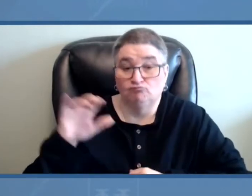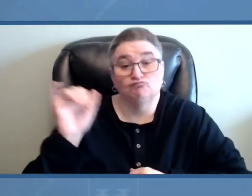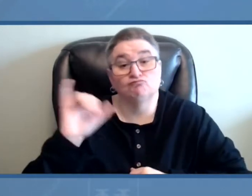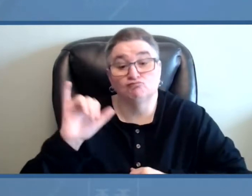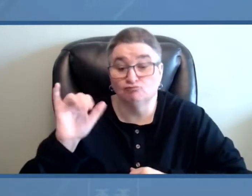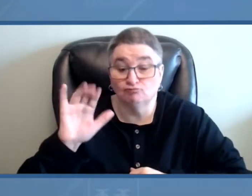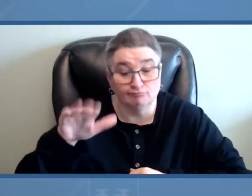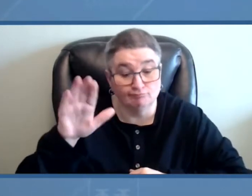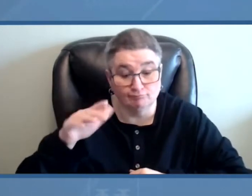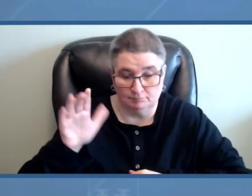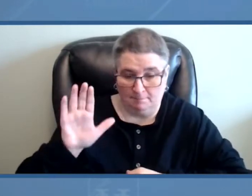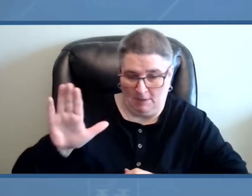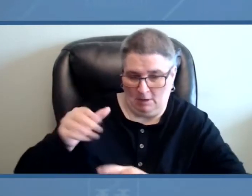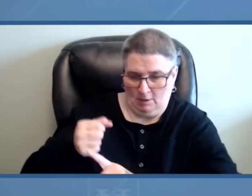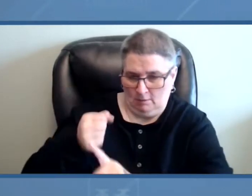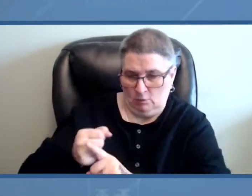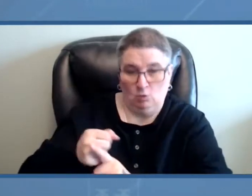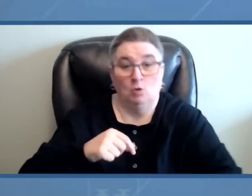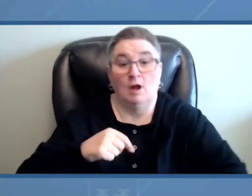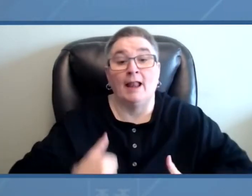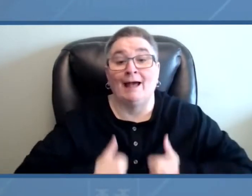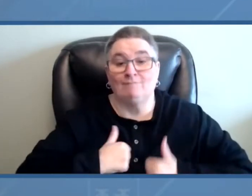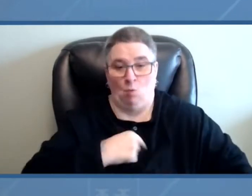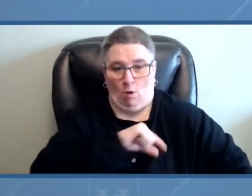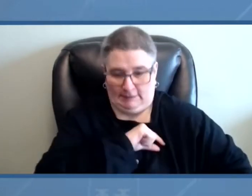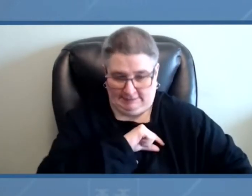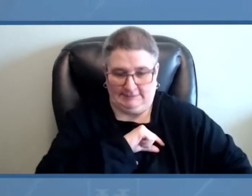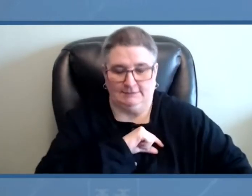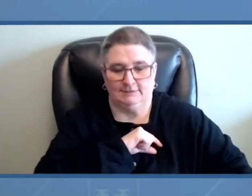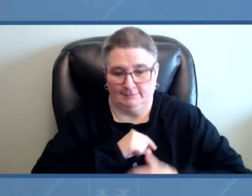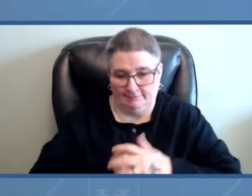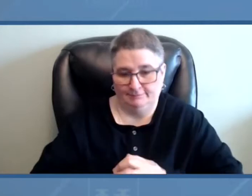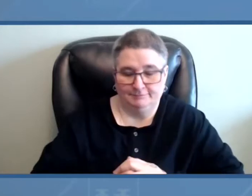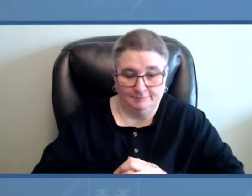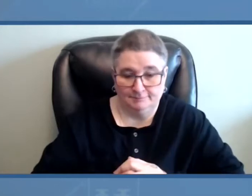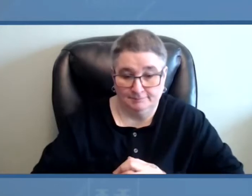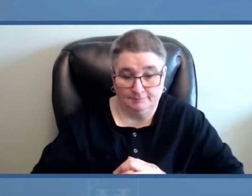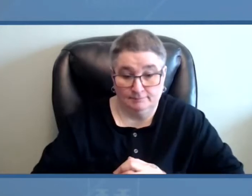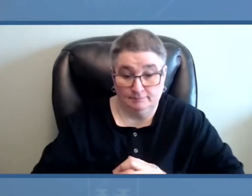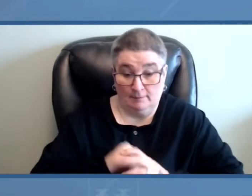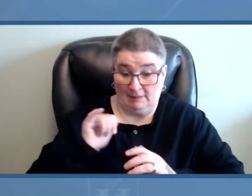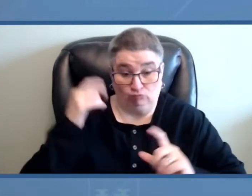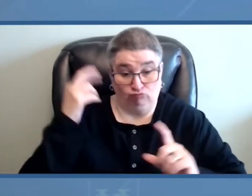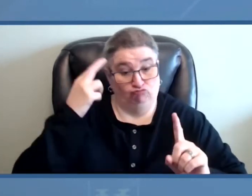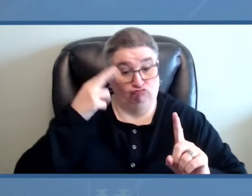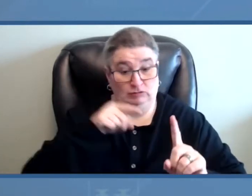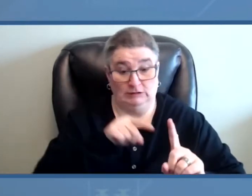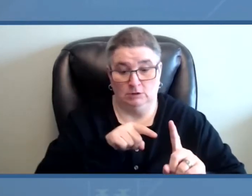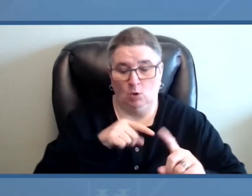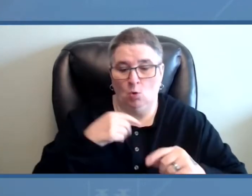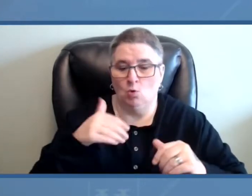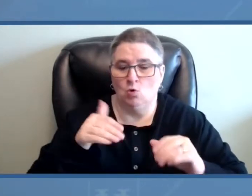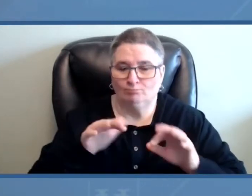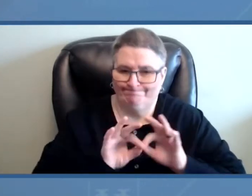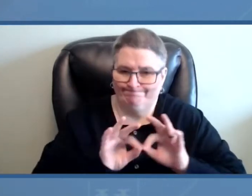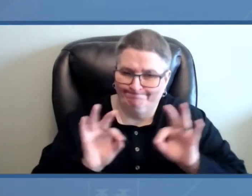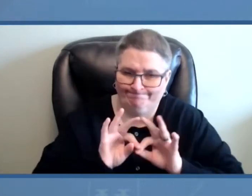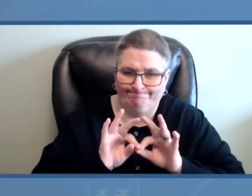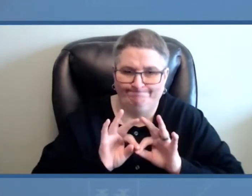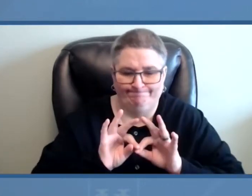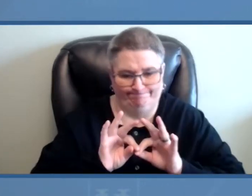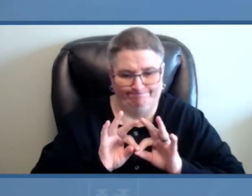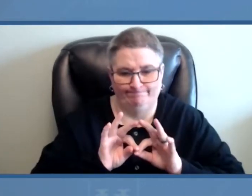overall affects your quality of life. For this reason, it plays a vital role